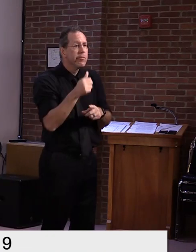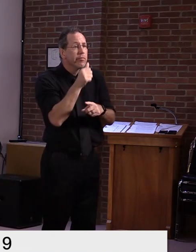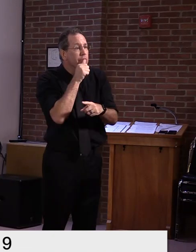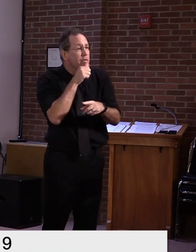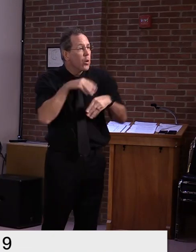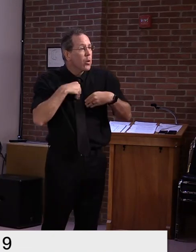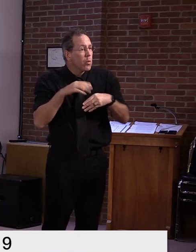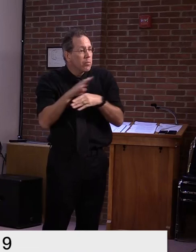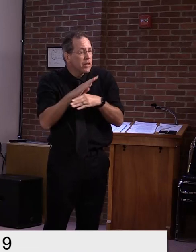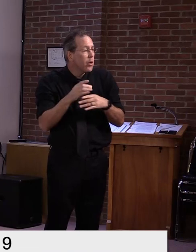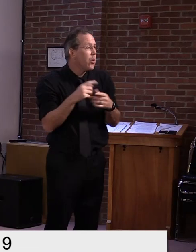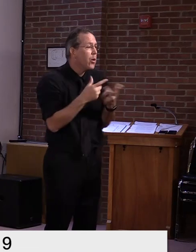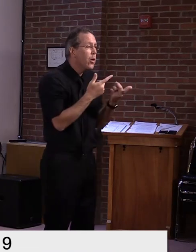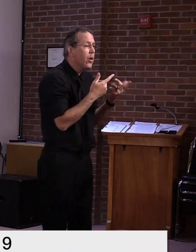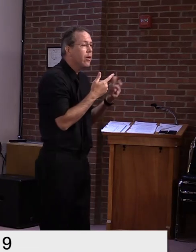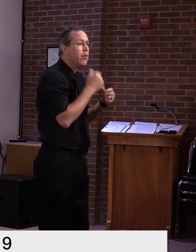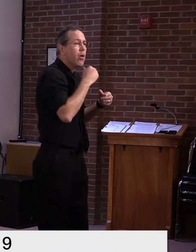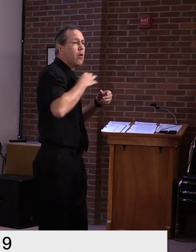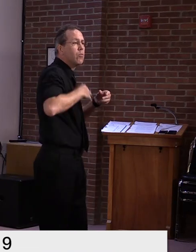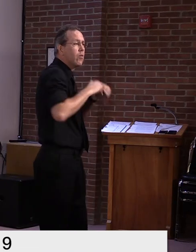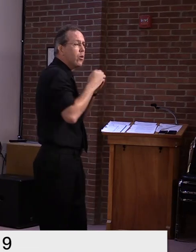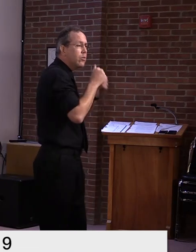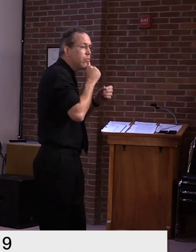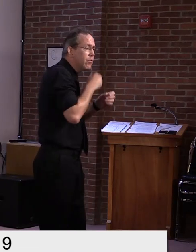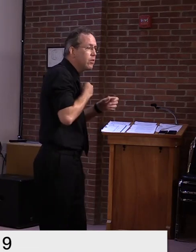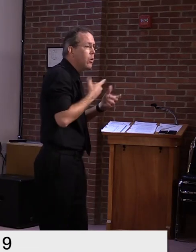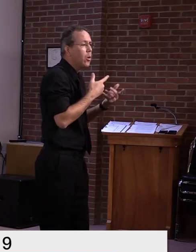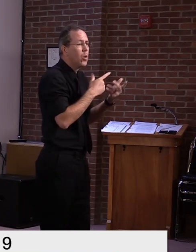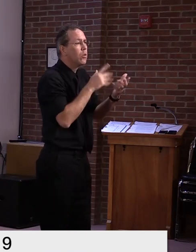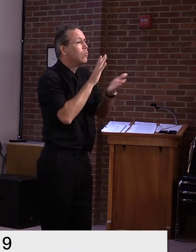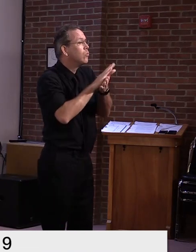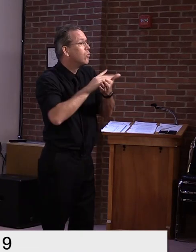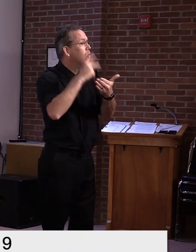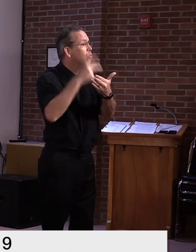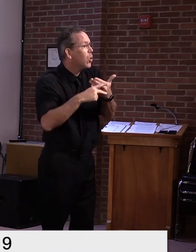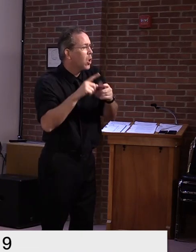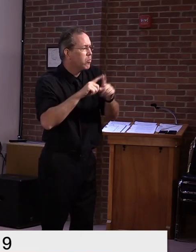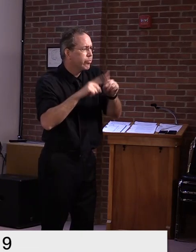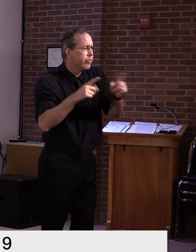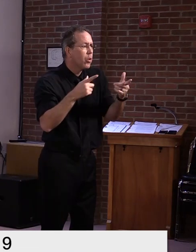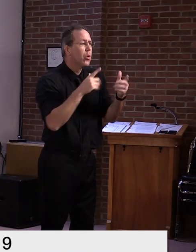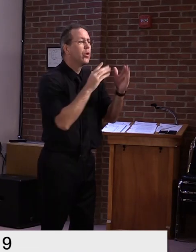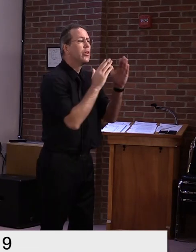care centers, after school programs, town recreation and park programs, art